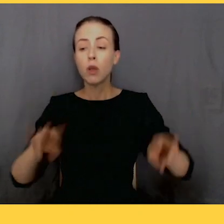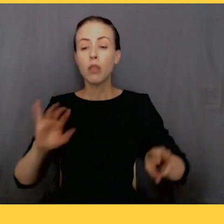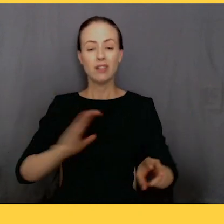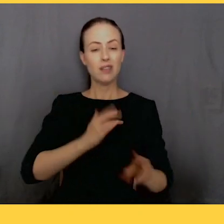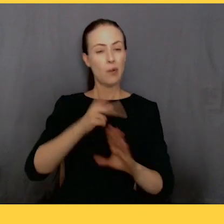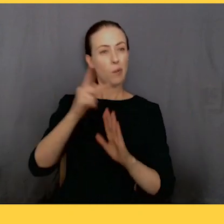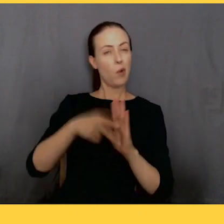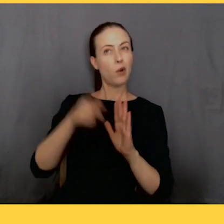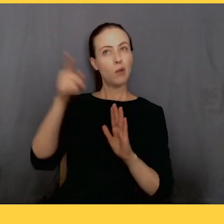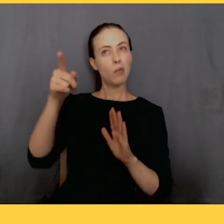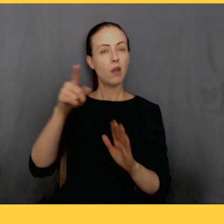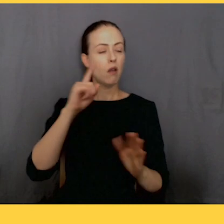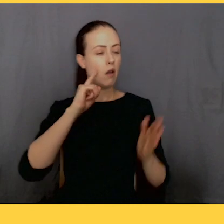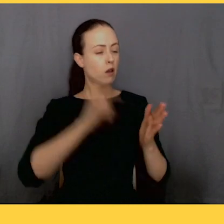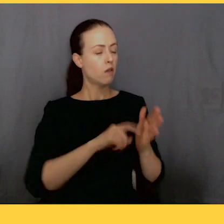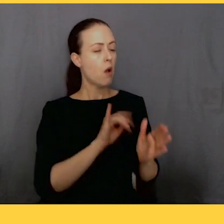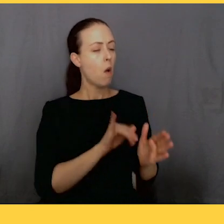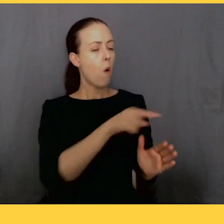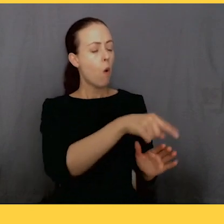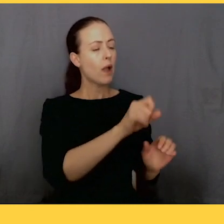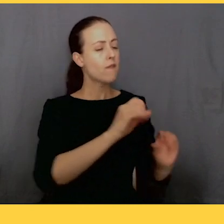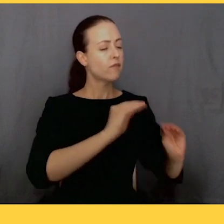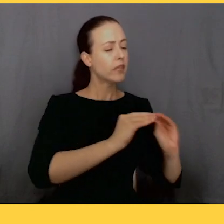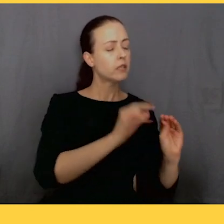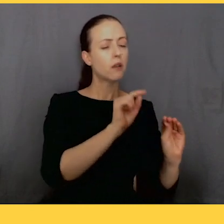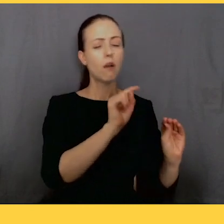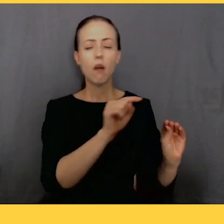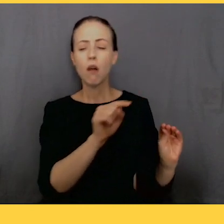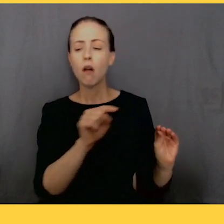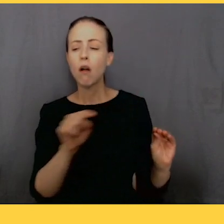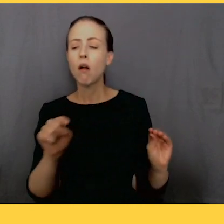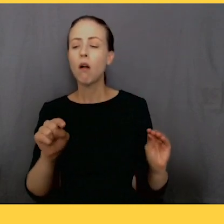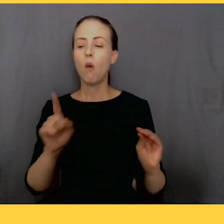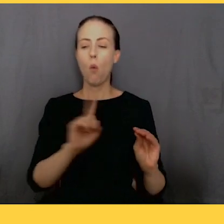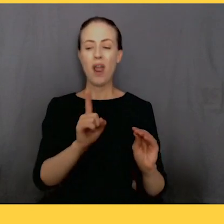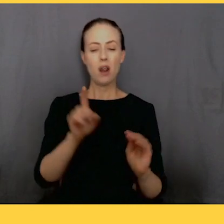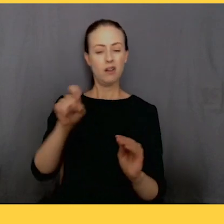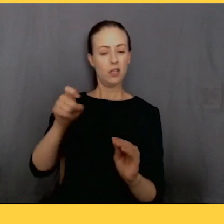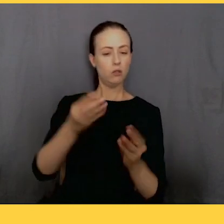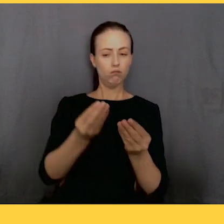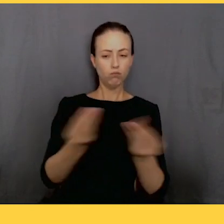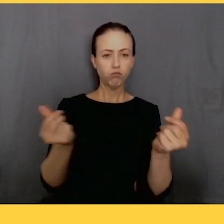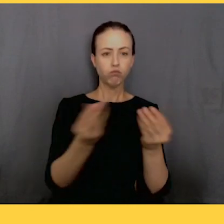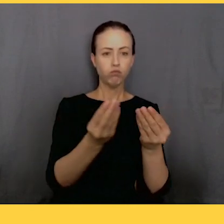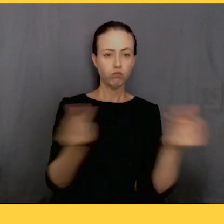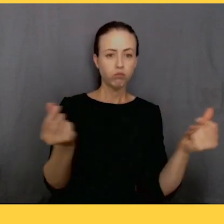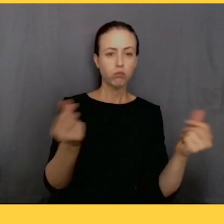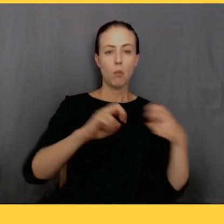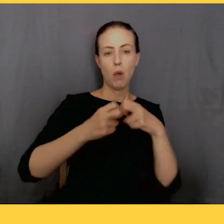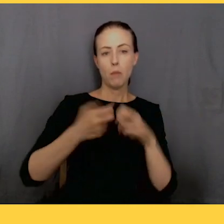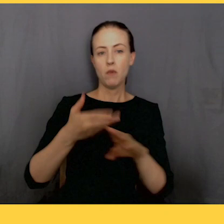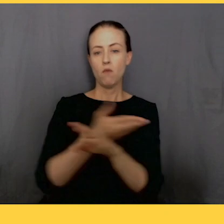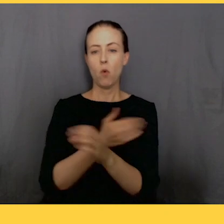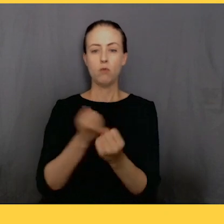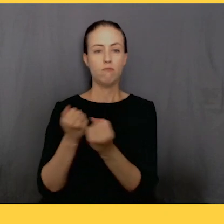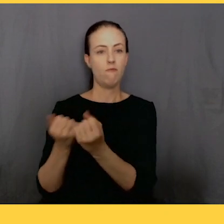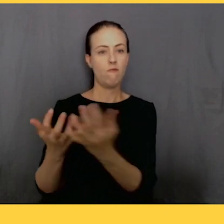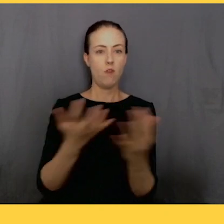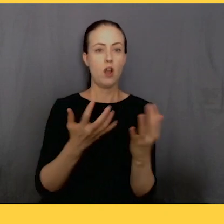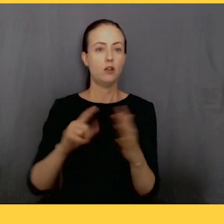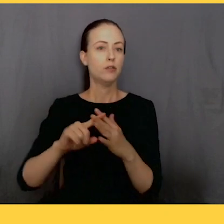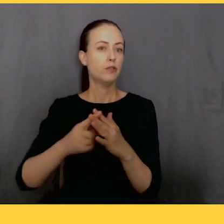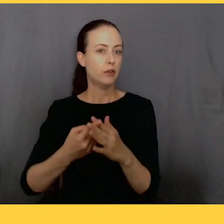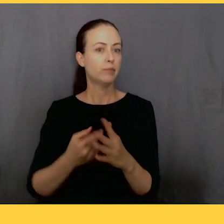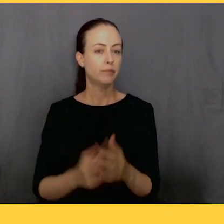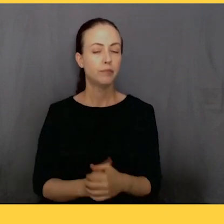identify potential system anomalies so we could correct these issues before it becomes a problem for us. And we're